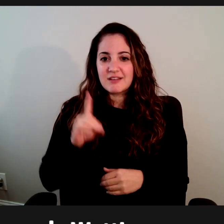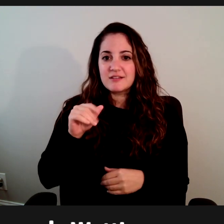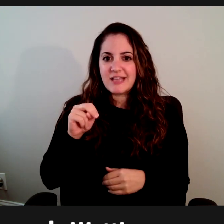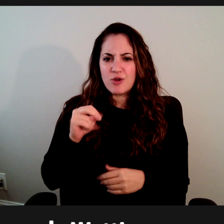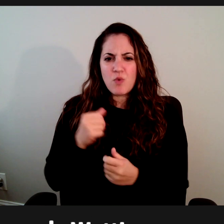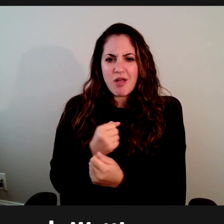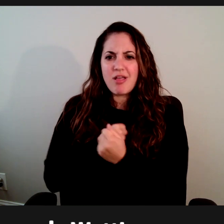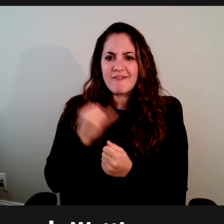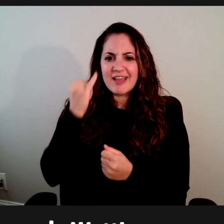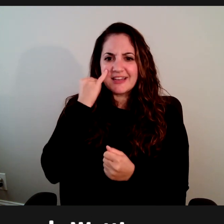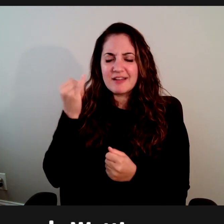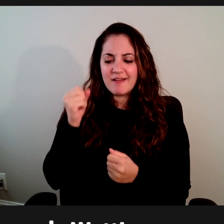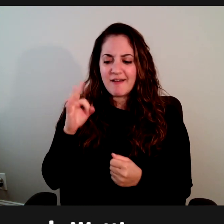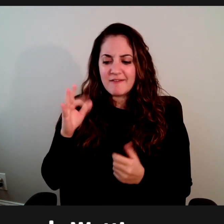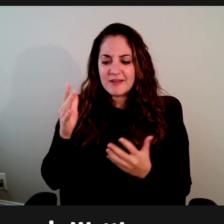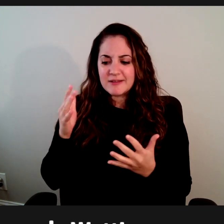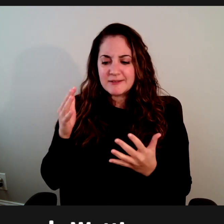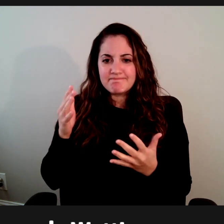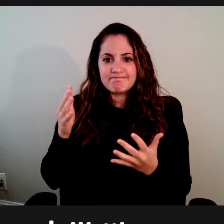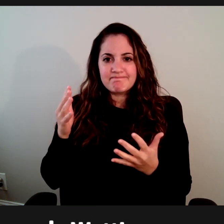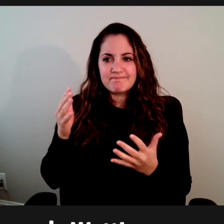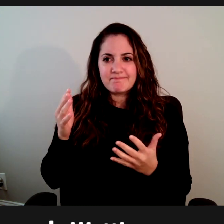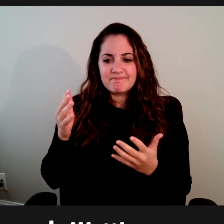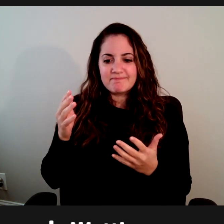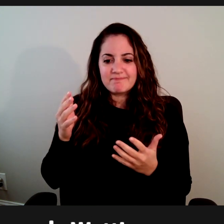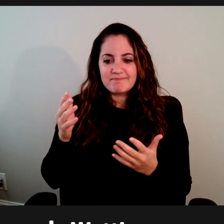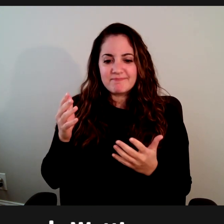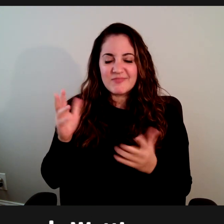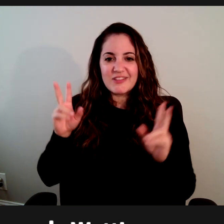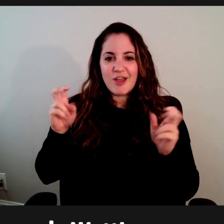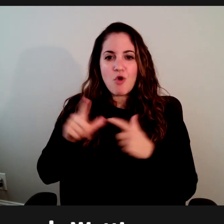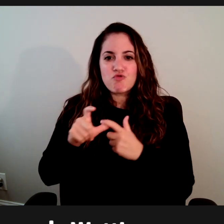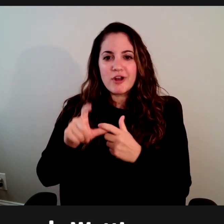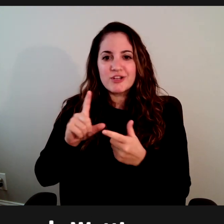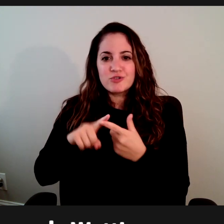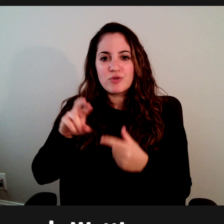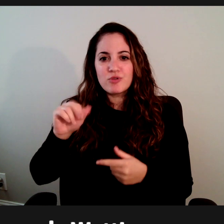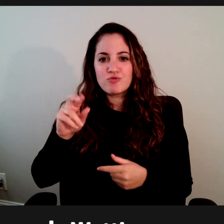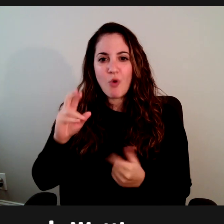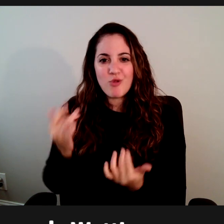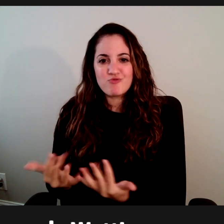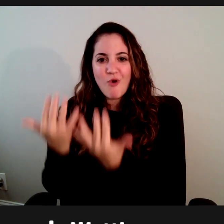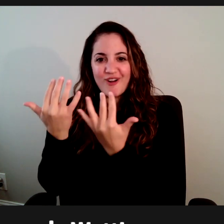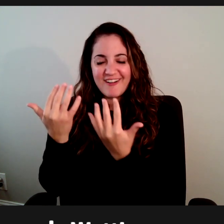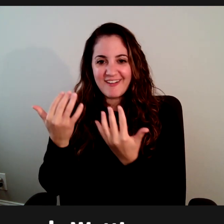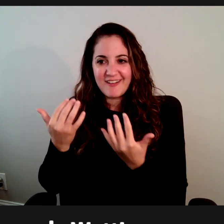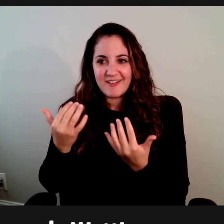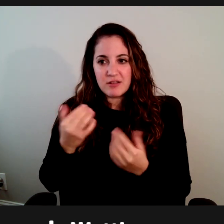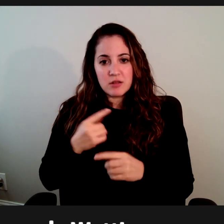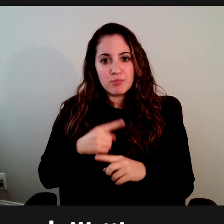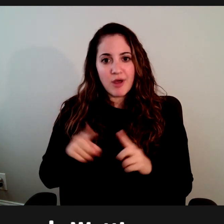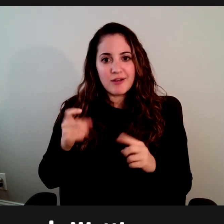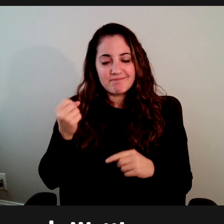I love that idea of rushing to the, running to the, I originally heard it sort of running to the roar, but this idea